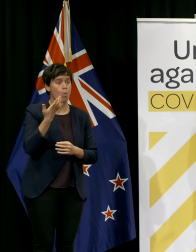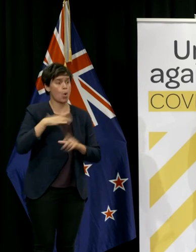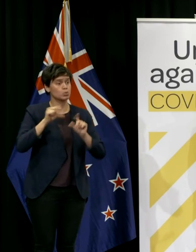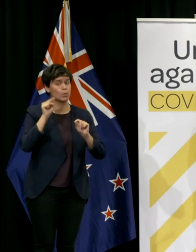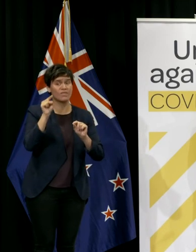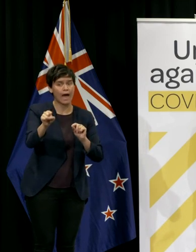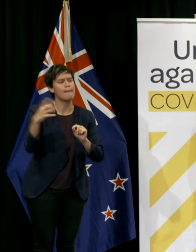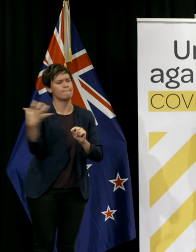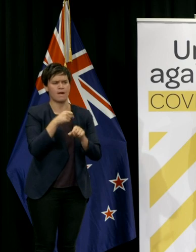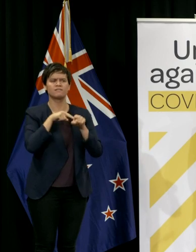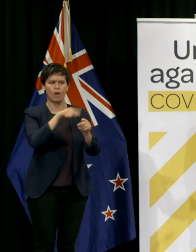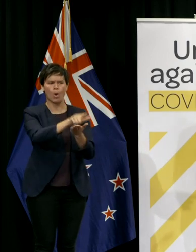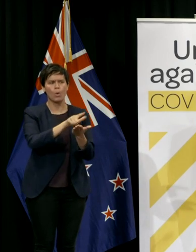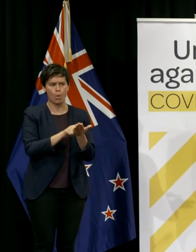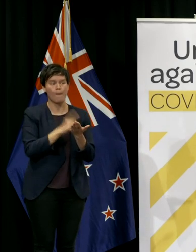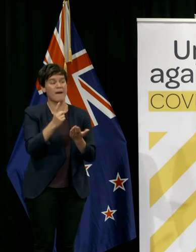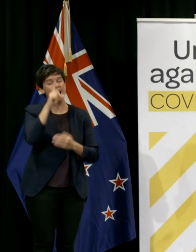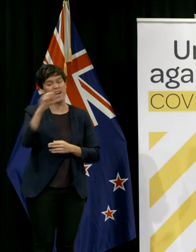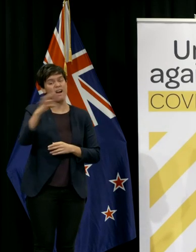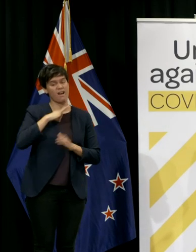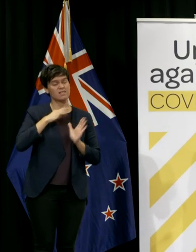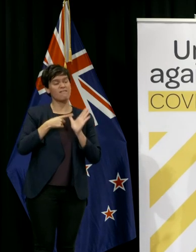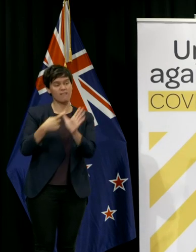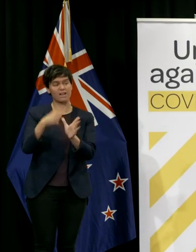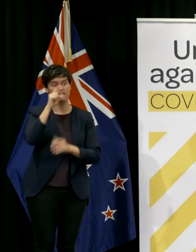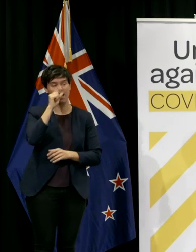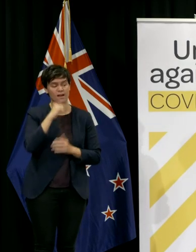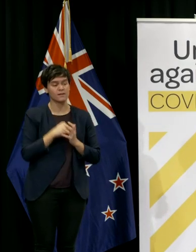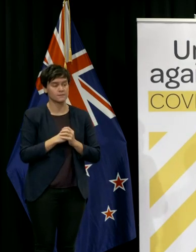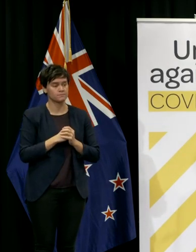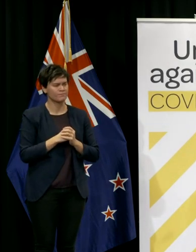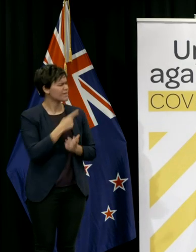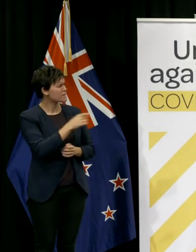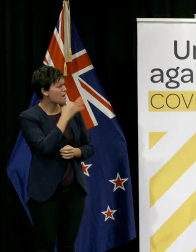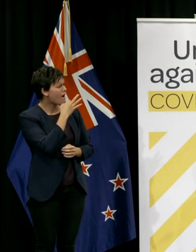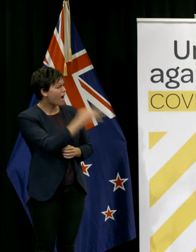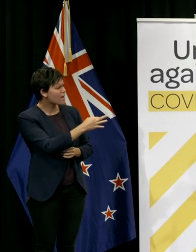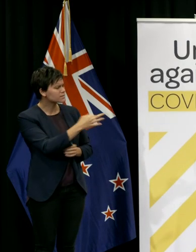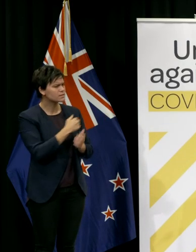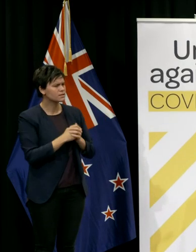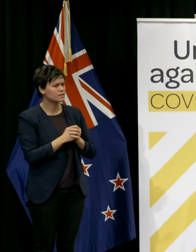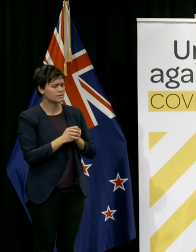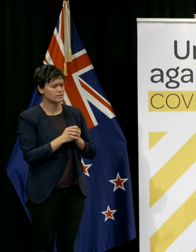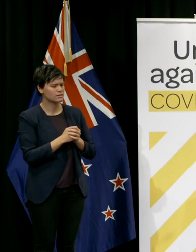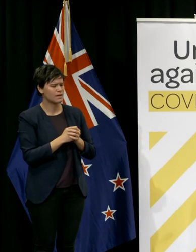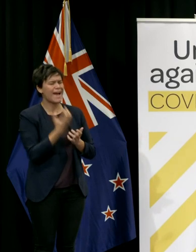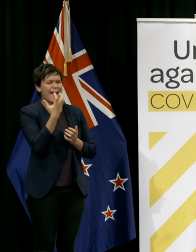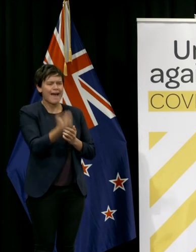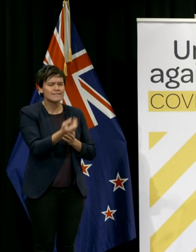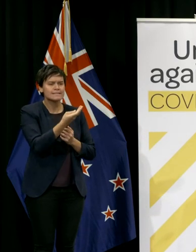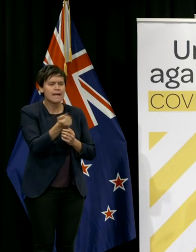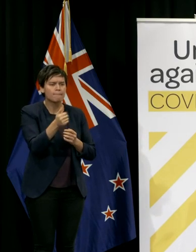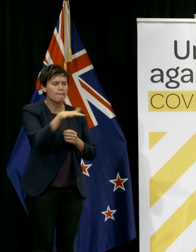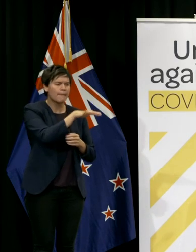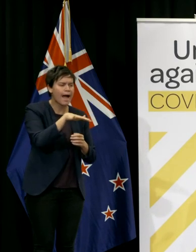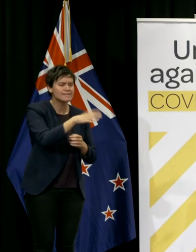within the law. I'm trying to ask you about those new clusters that you're in the process of identifying. Have all of the